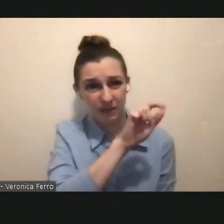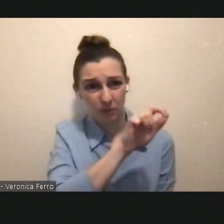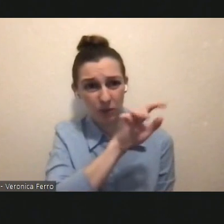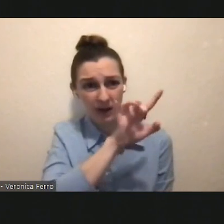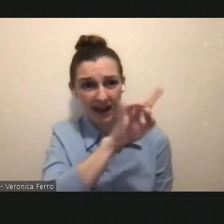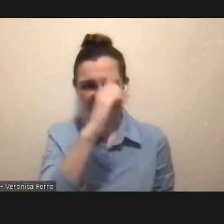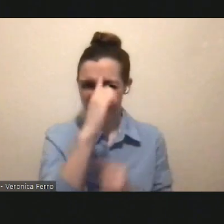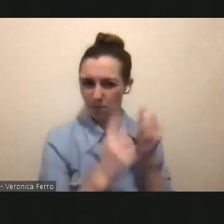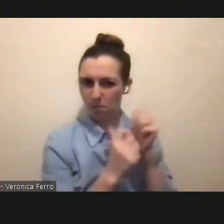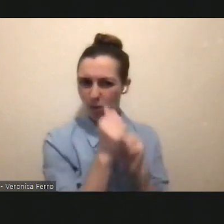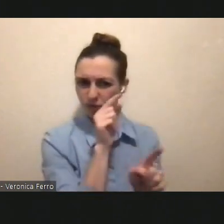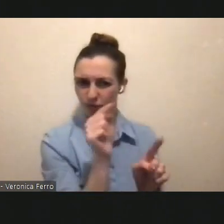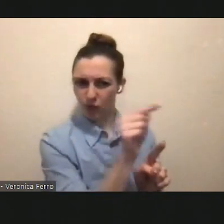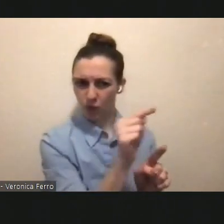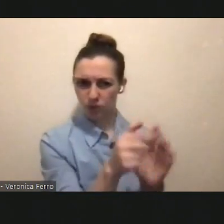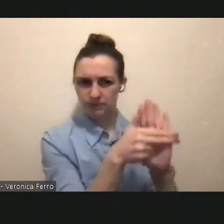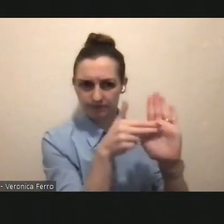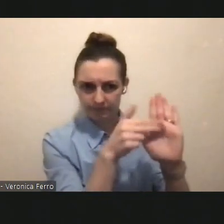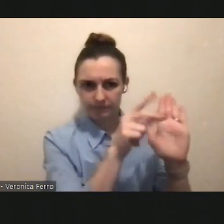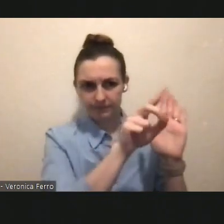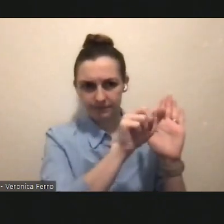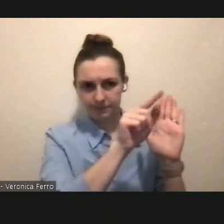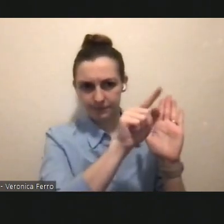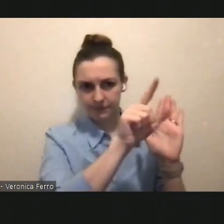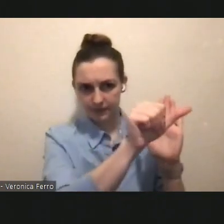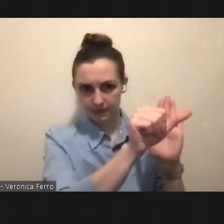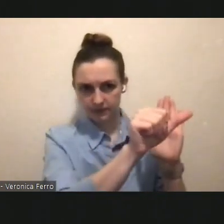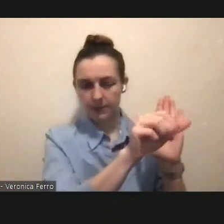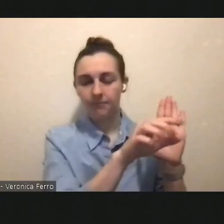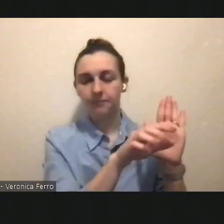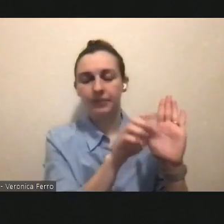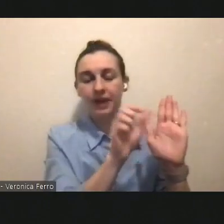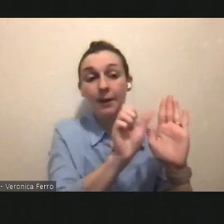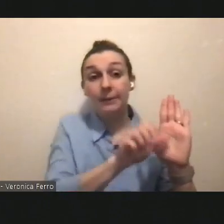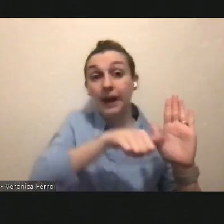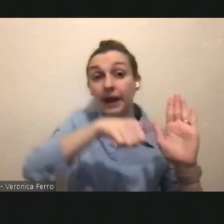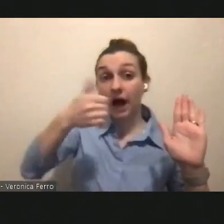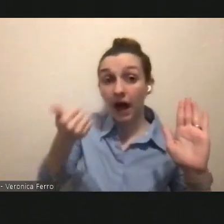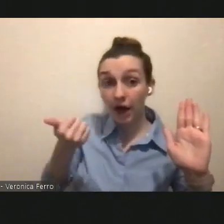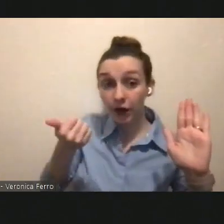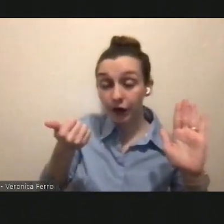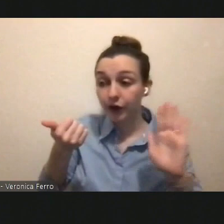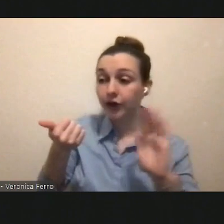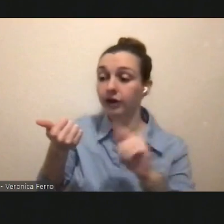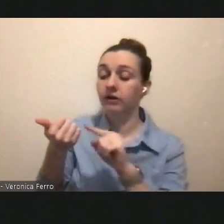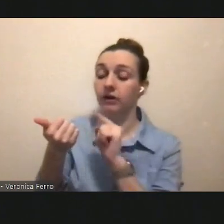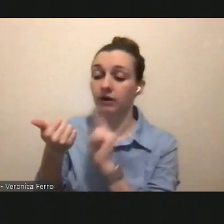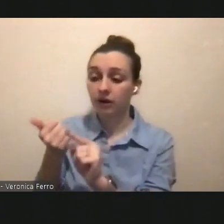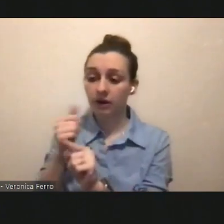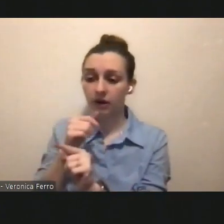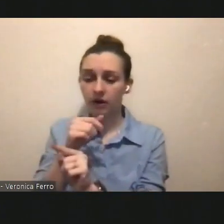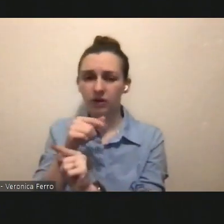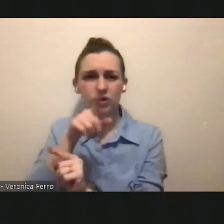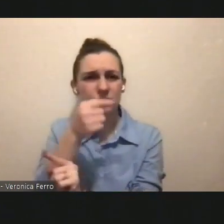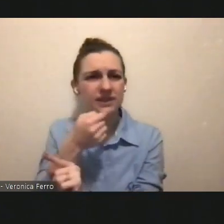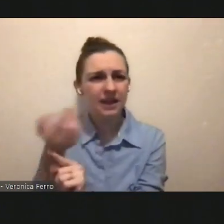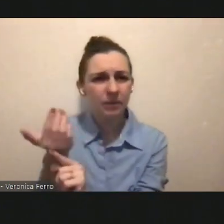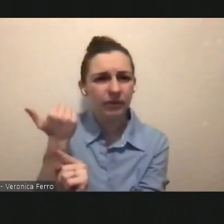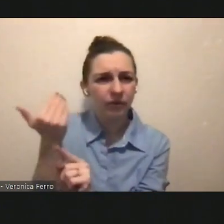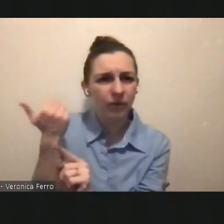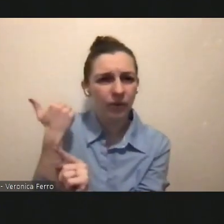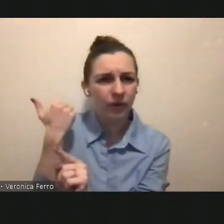Delta. And then on the other side, we're looking at what you have said before is a really